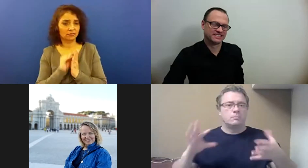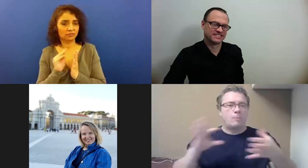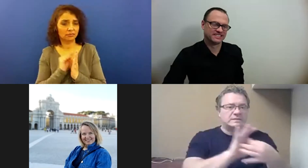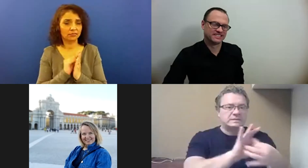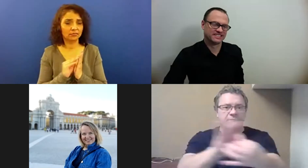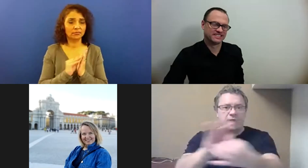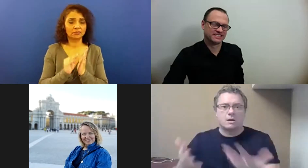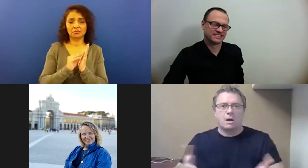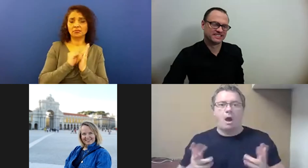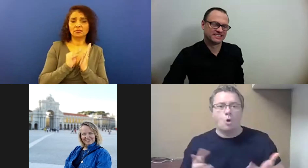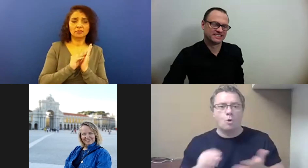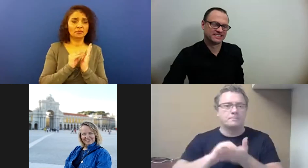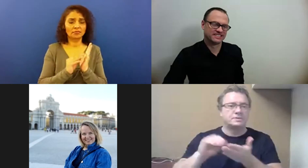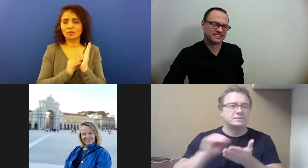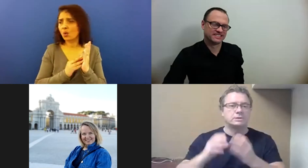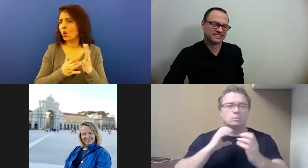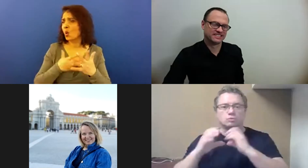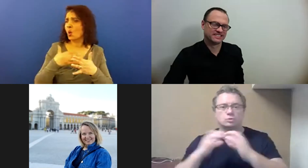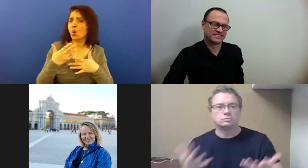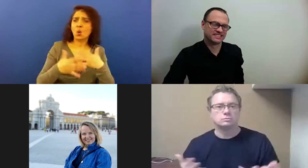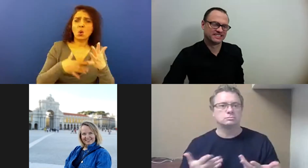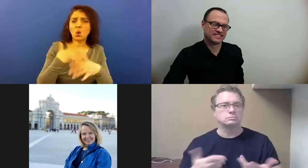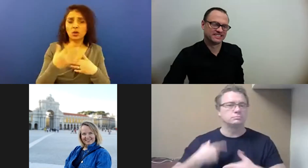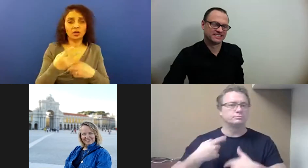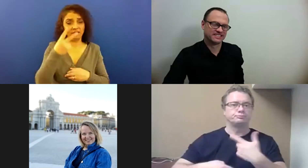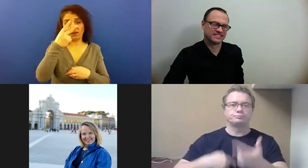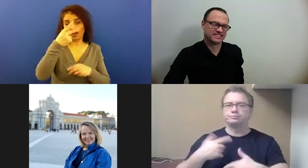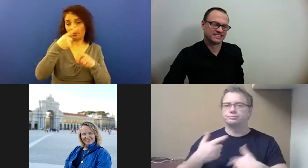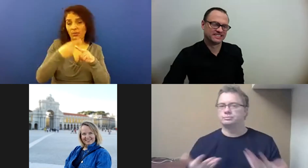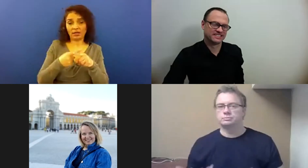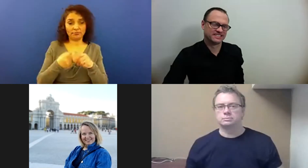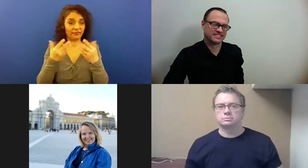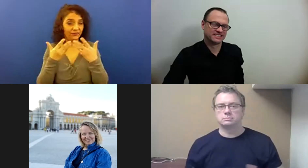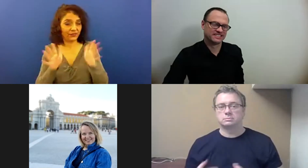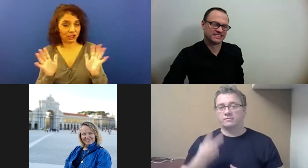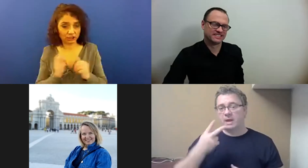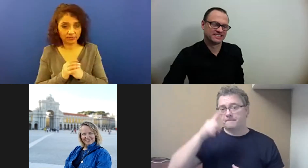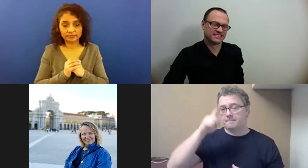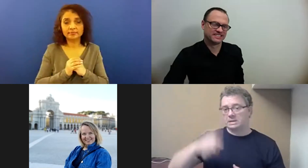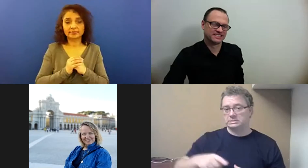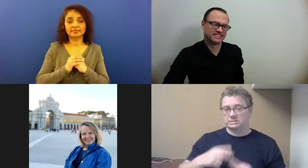woman." We clicked. I told him my story. He made notes.